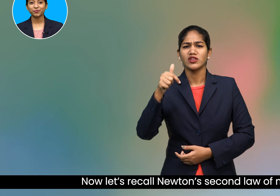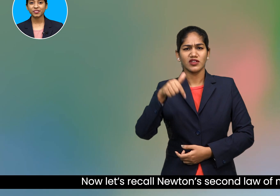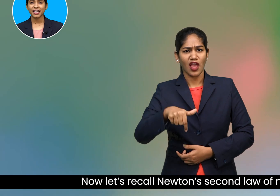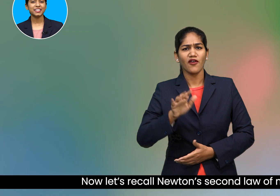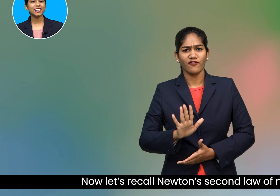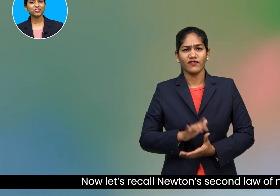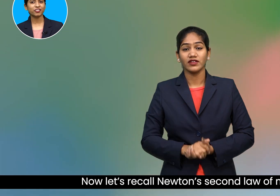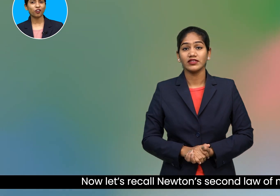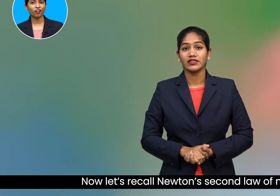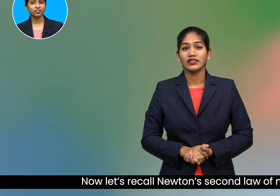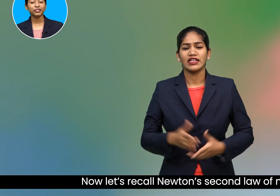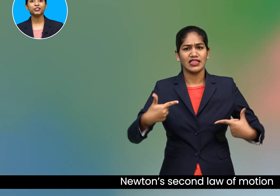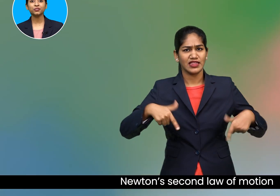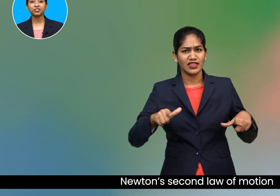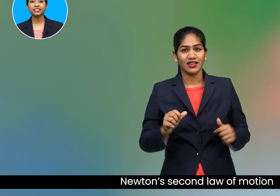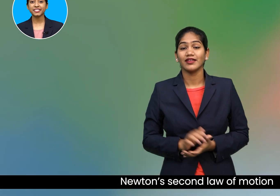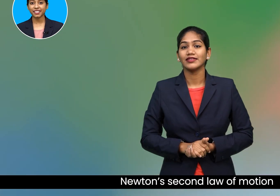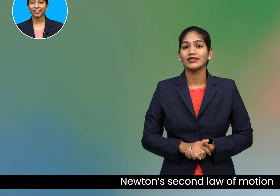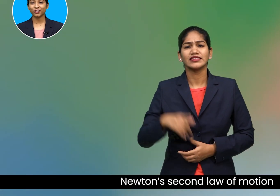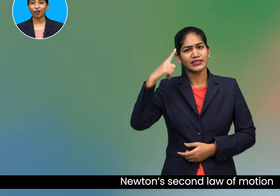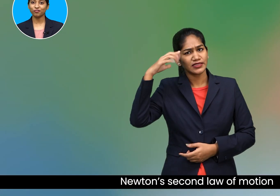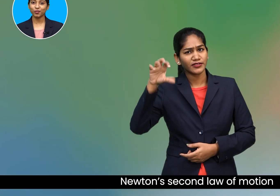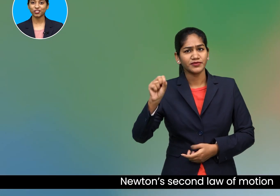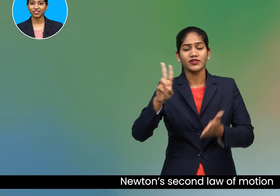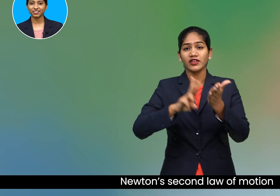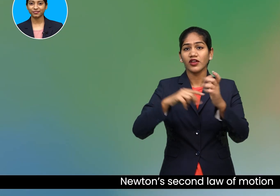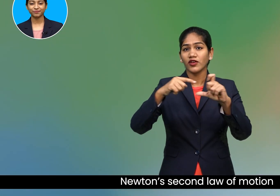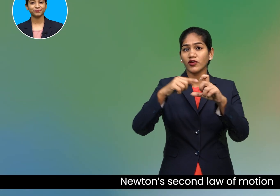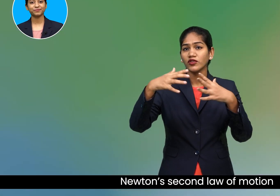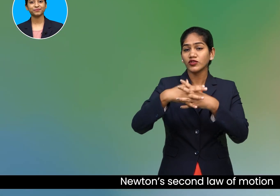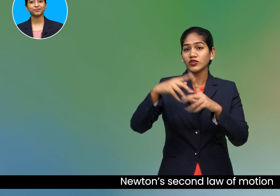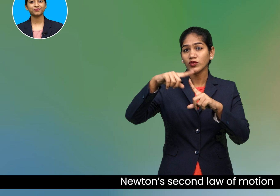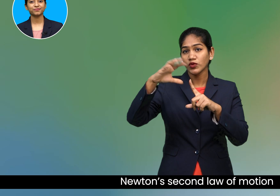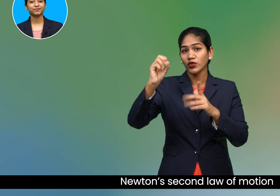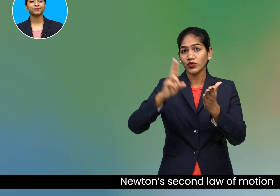Now, let's recall Newton's second law of motion.